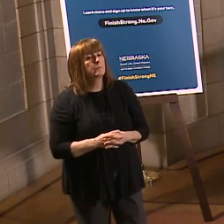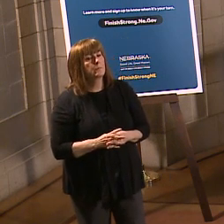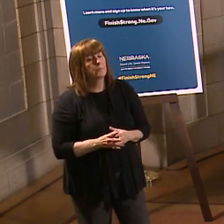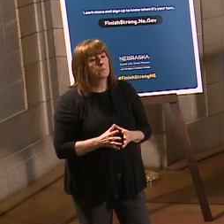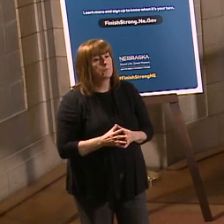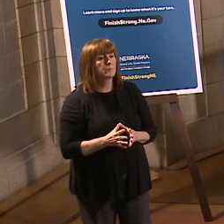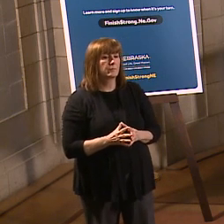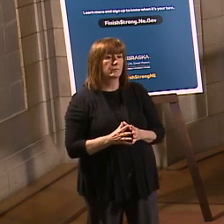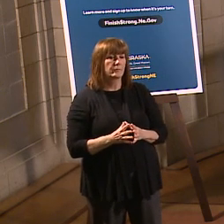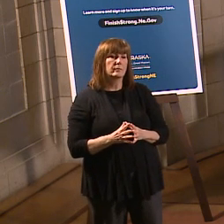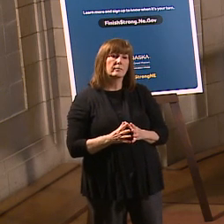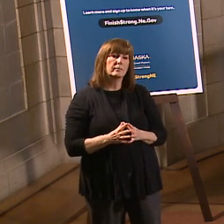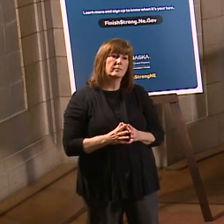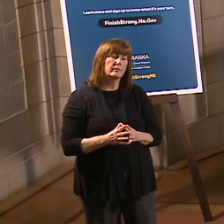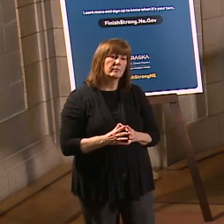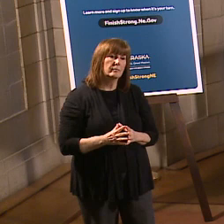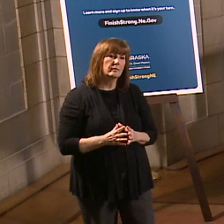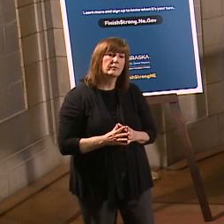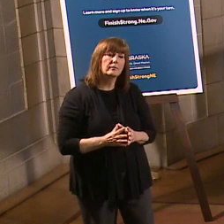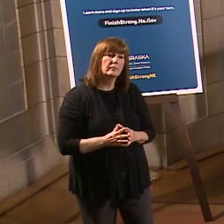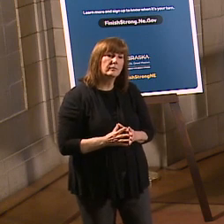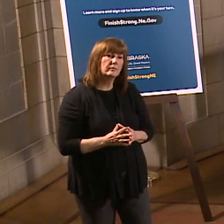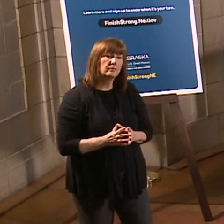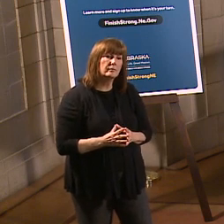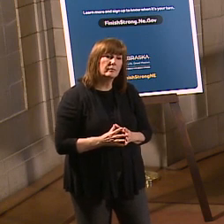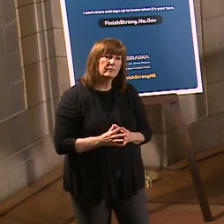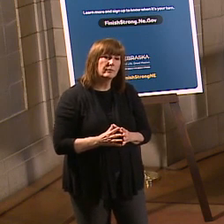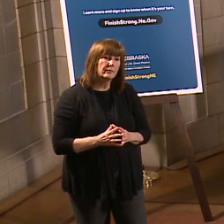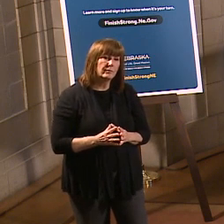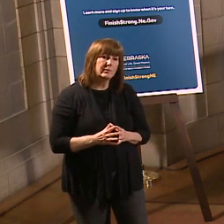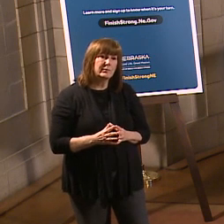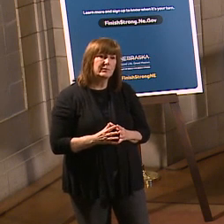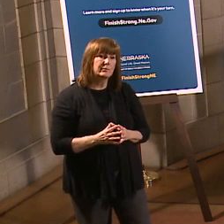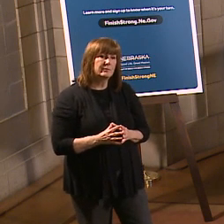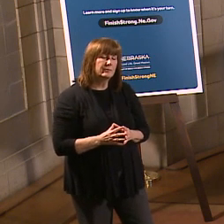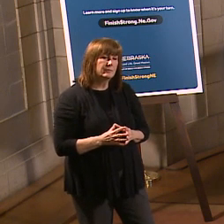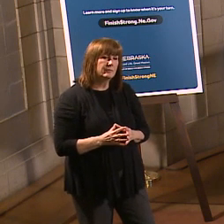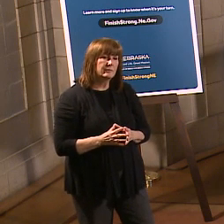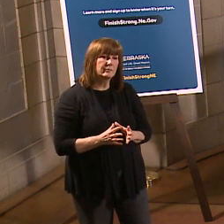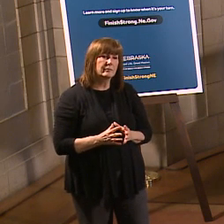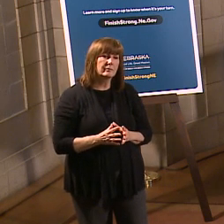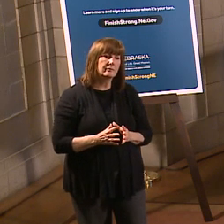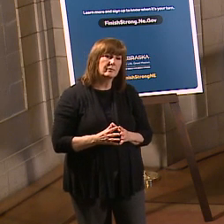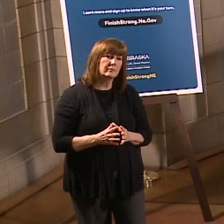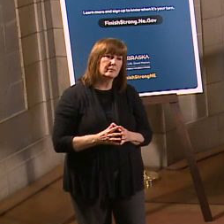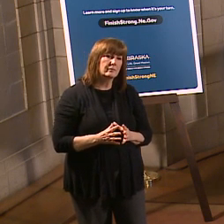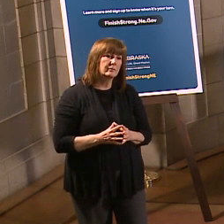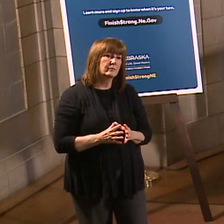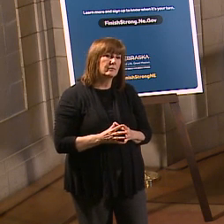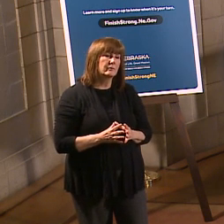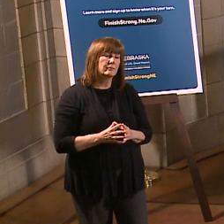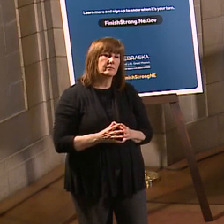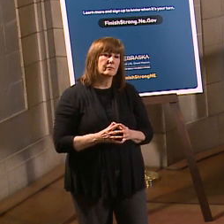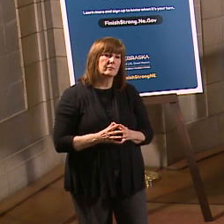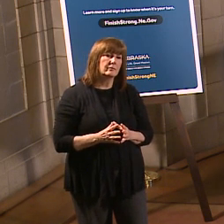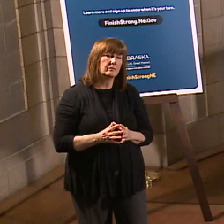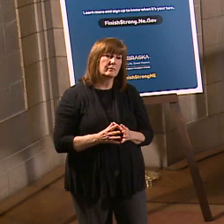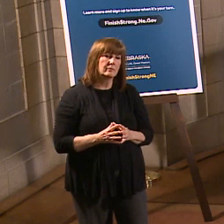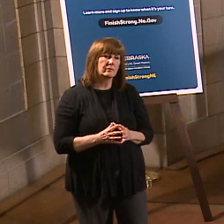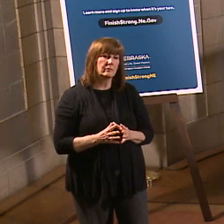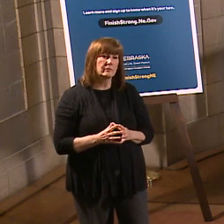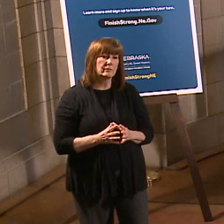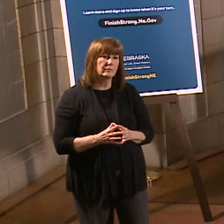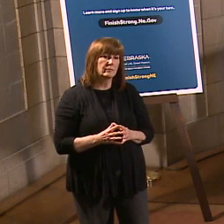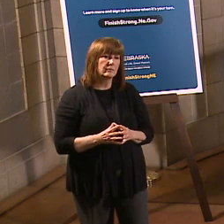effect of the DHM saying, okay, the whole state is now 50 to 64? I mean, some places were already doing it, and for those